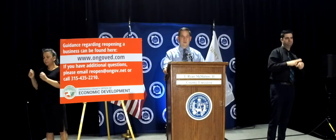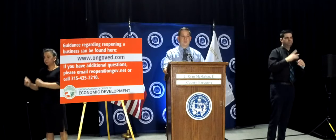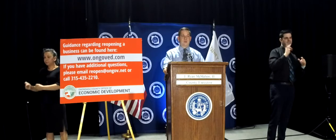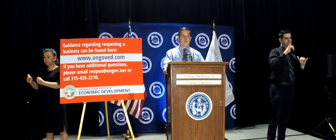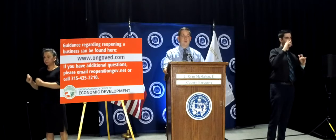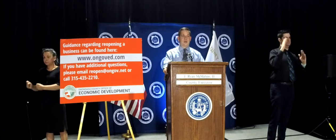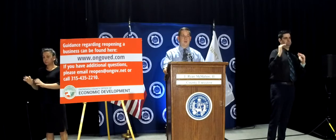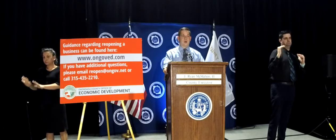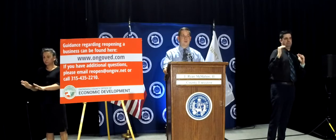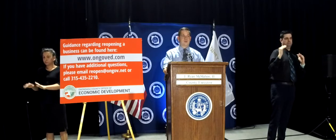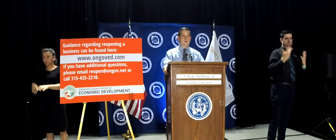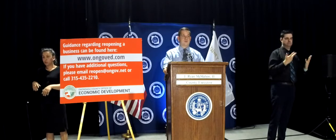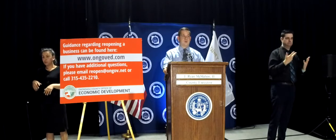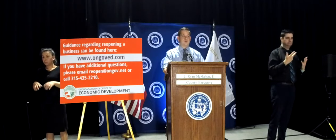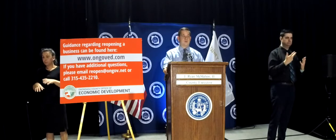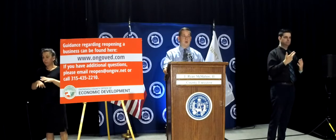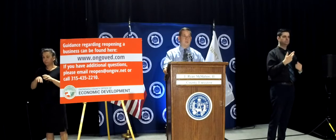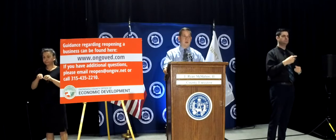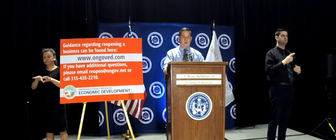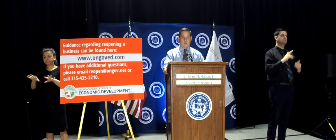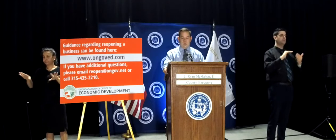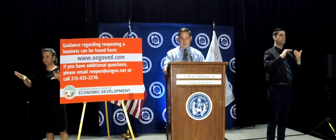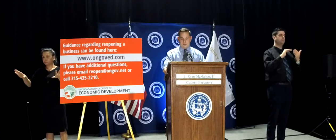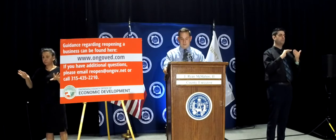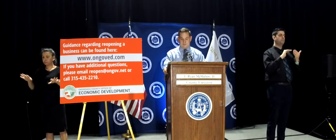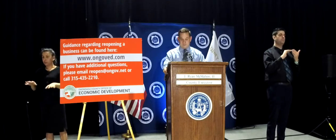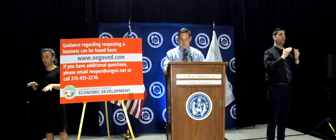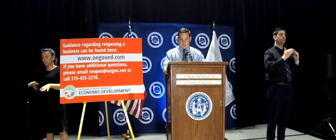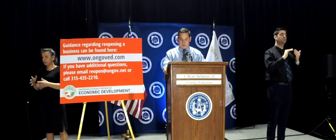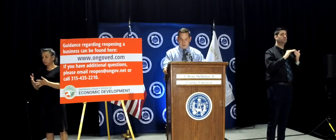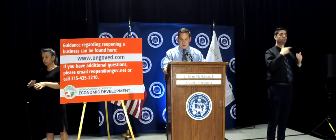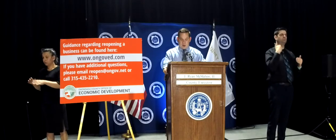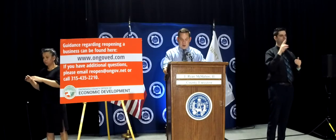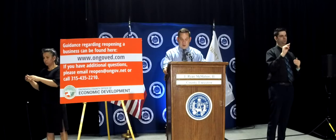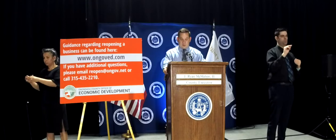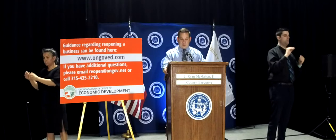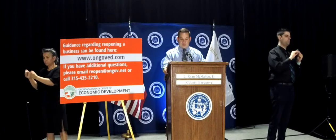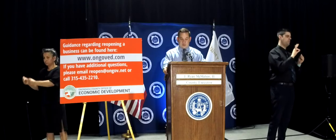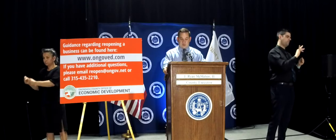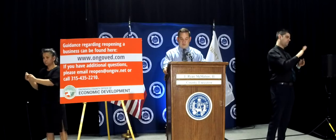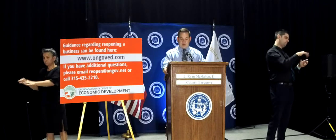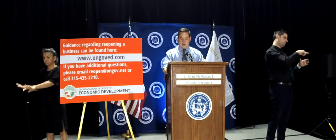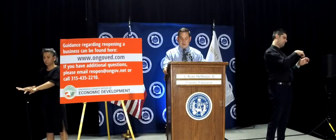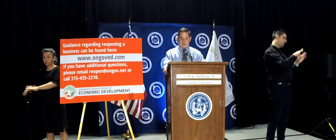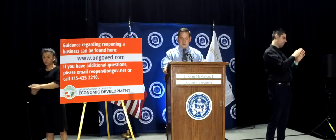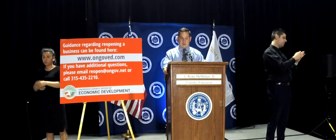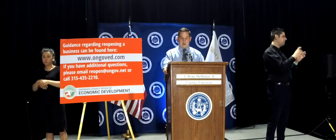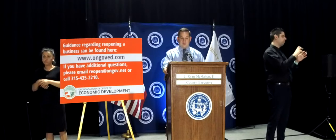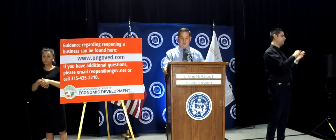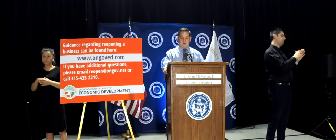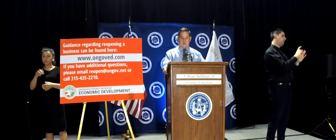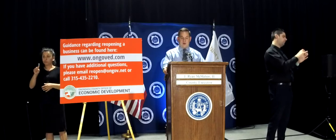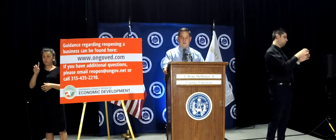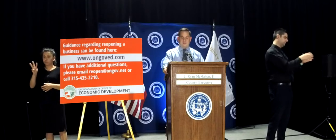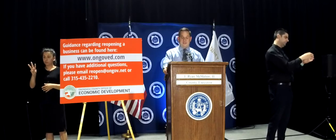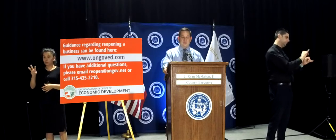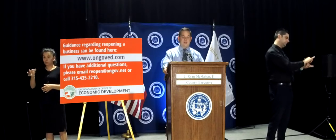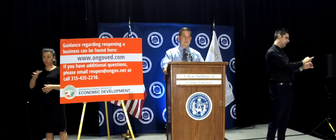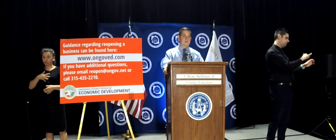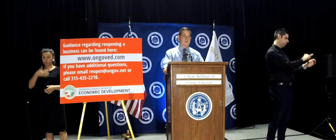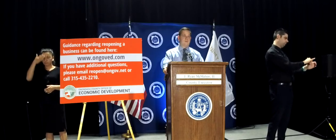true threat to the community at large because these folks have already been in a quarantine. 13 of our cases related